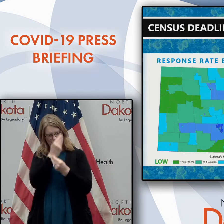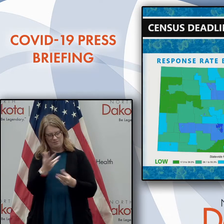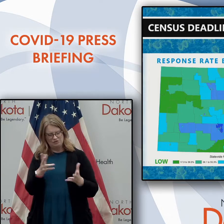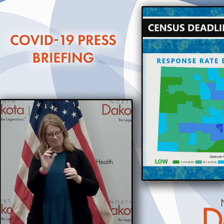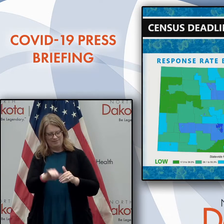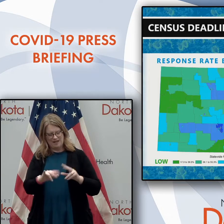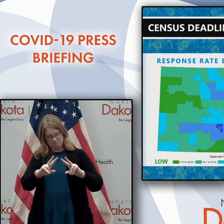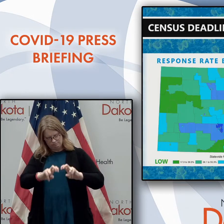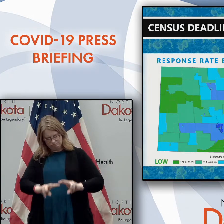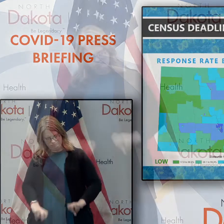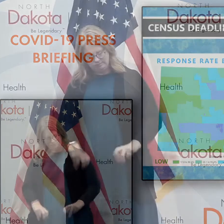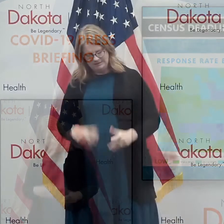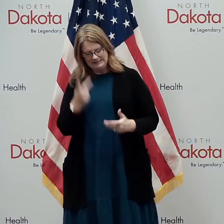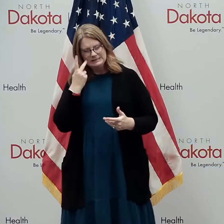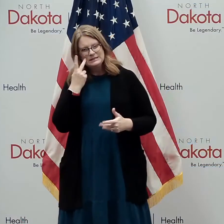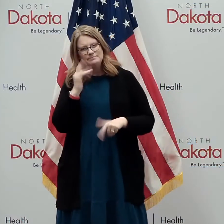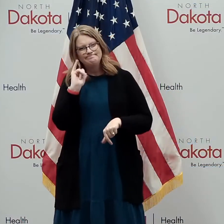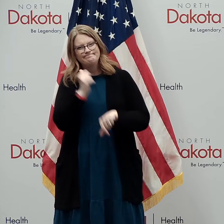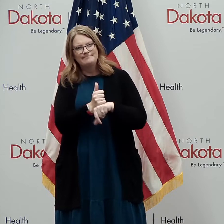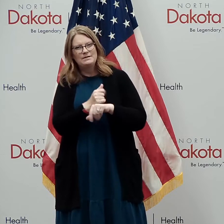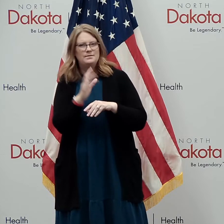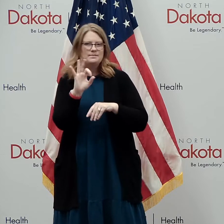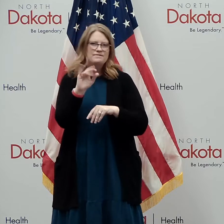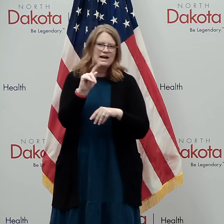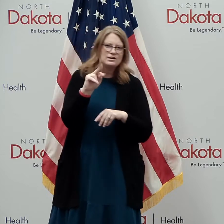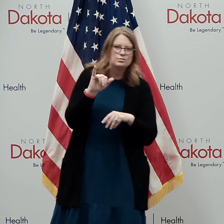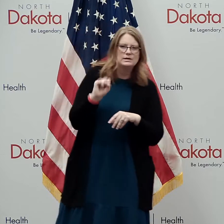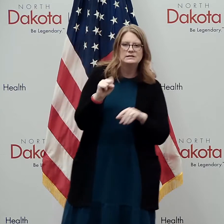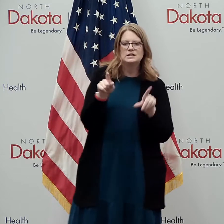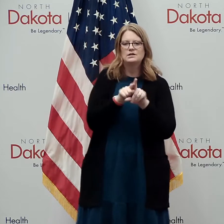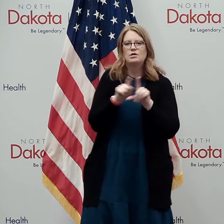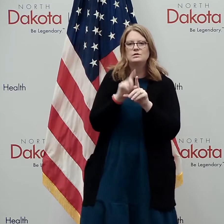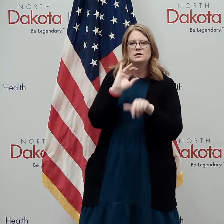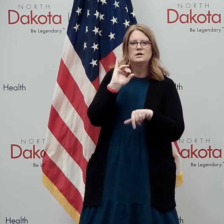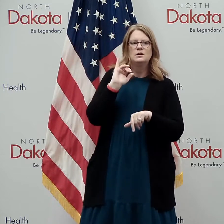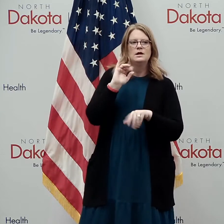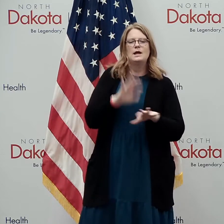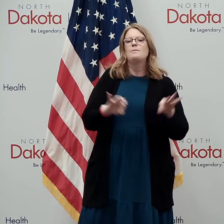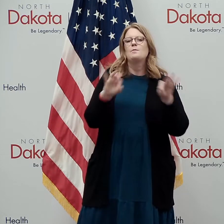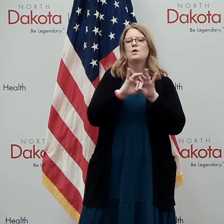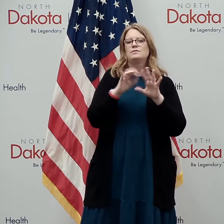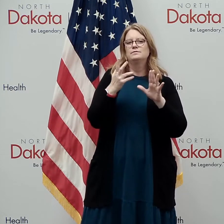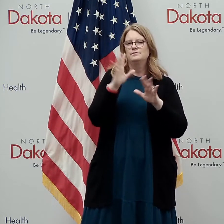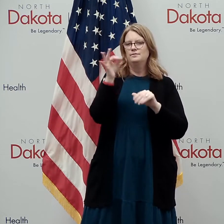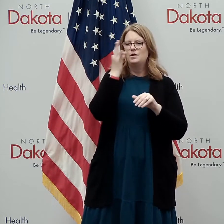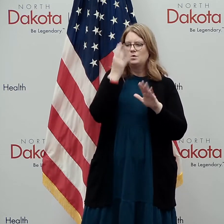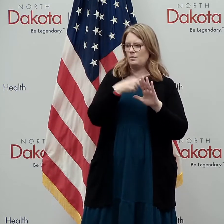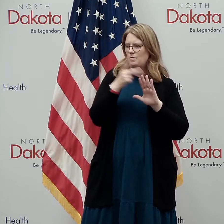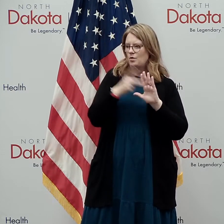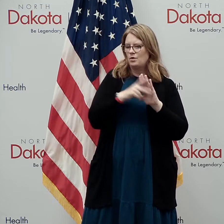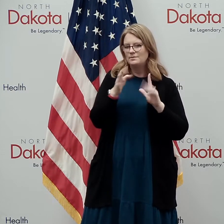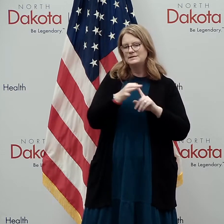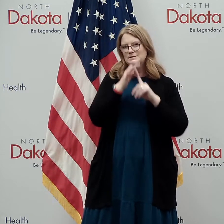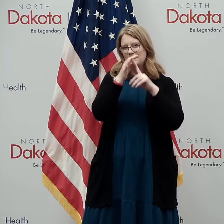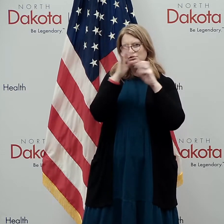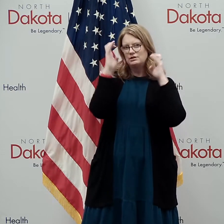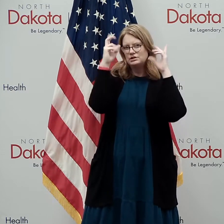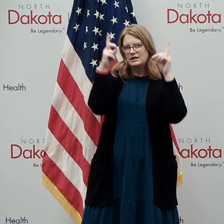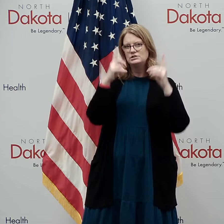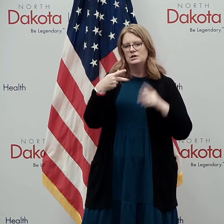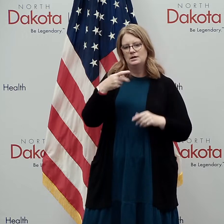create jobs, and the funding for important federal programs such as the National School Lunch Program, Head Start, special education, Pell